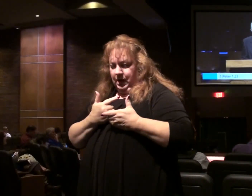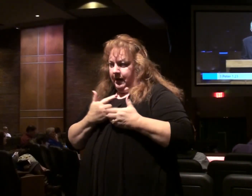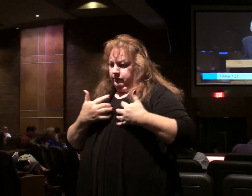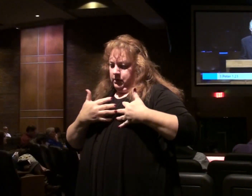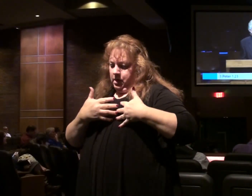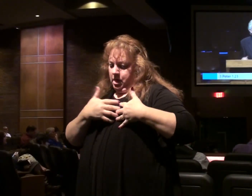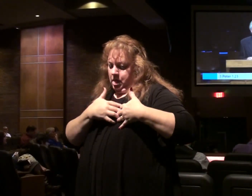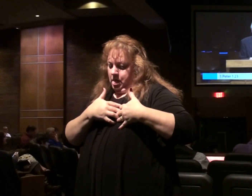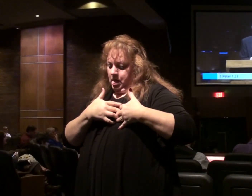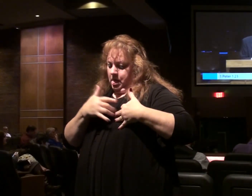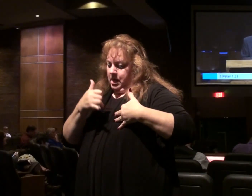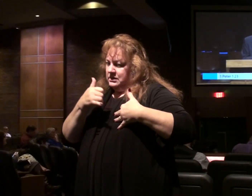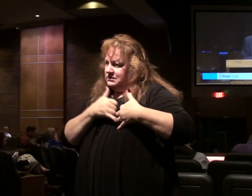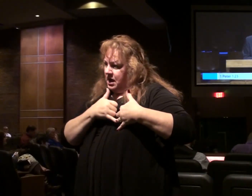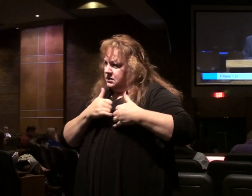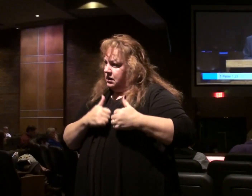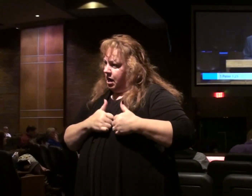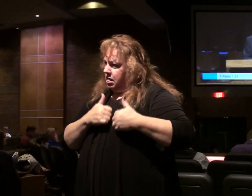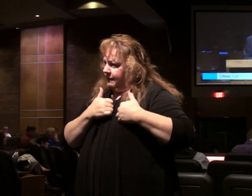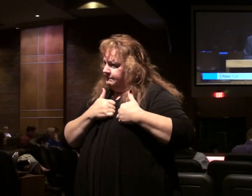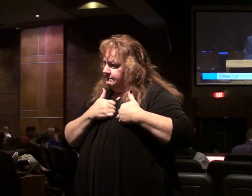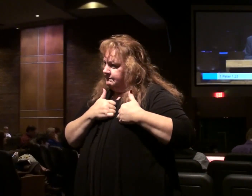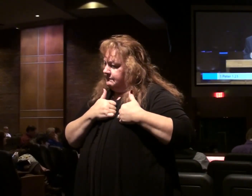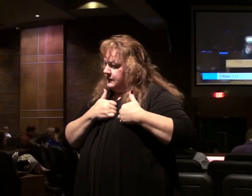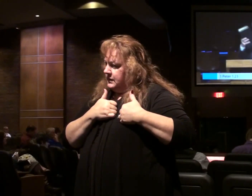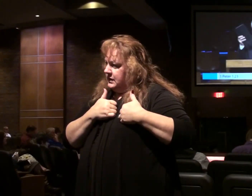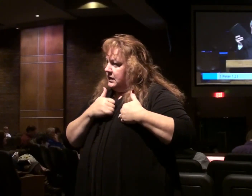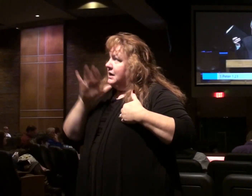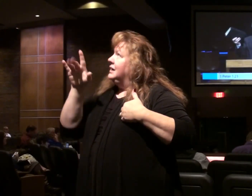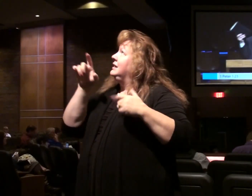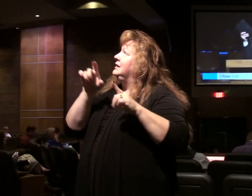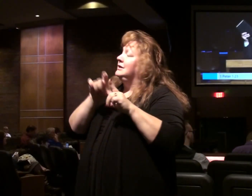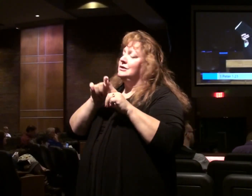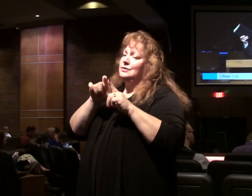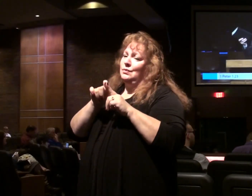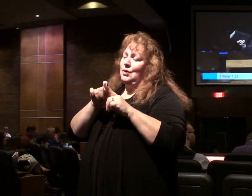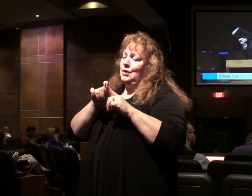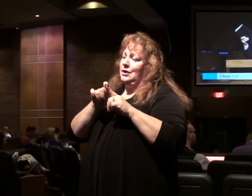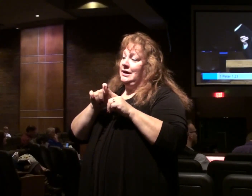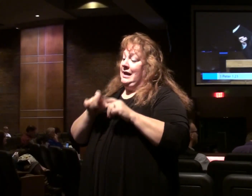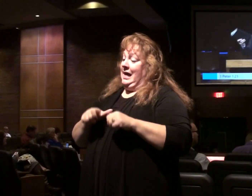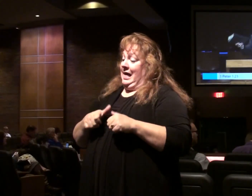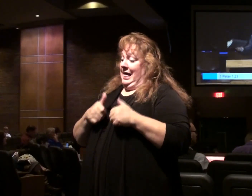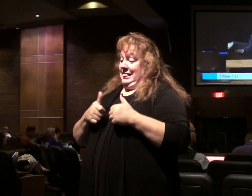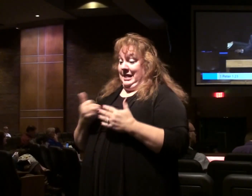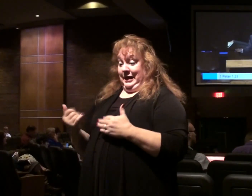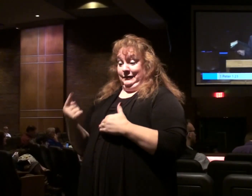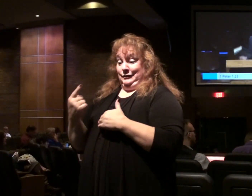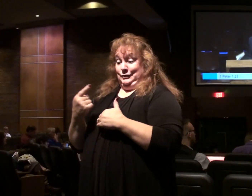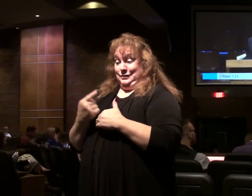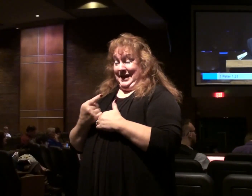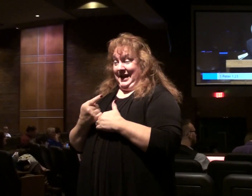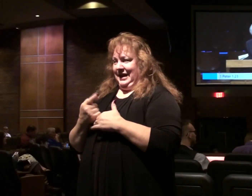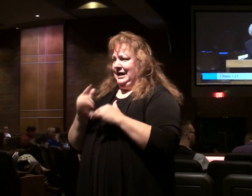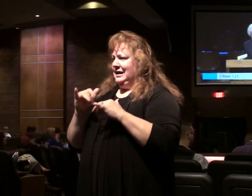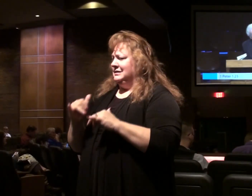it stays alive. The Word of God is just as alive today as it was